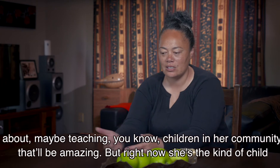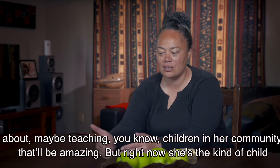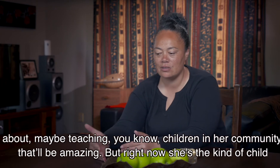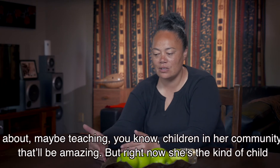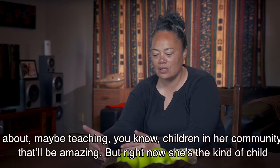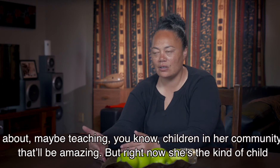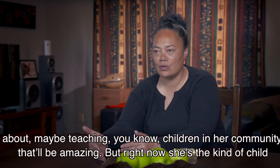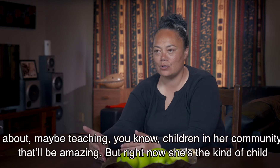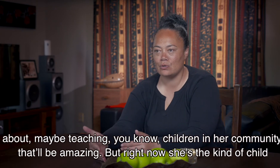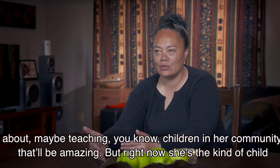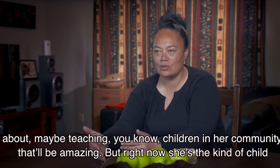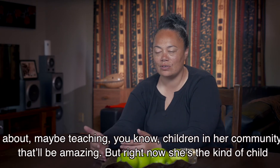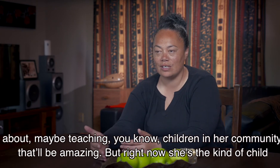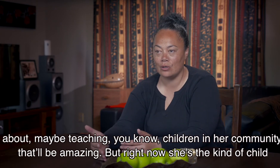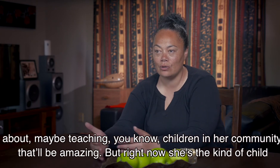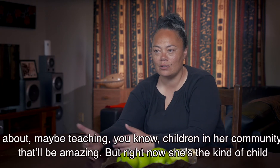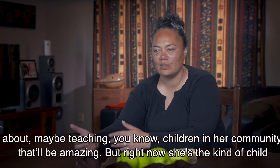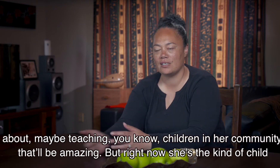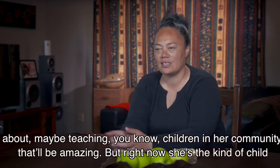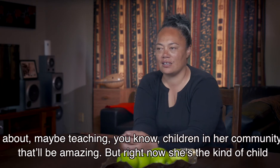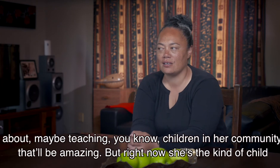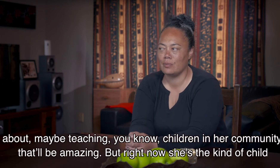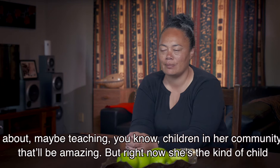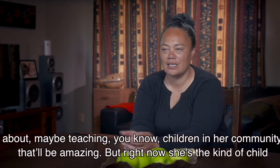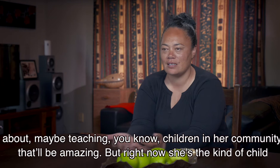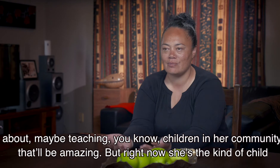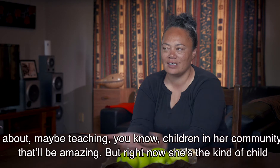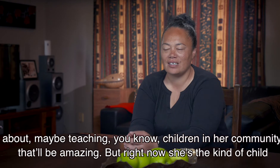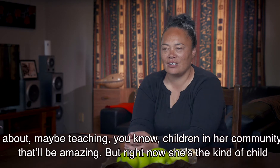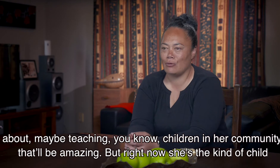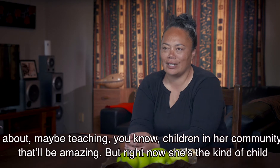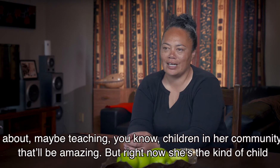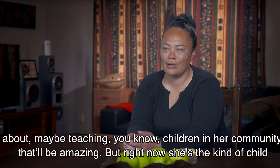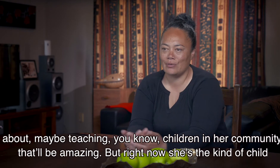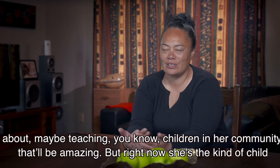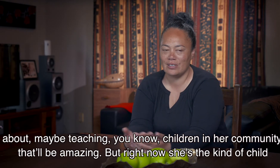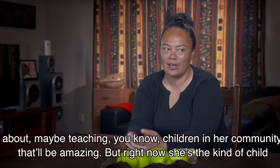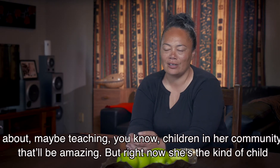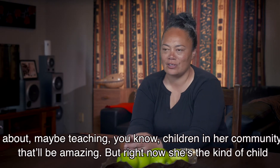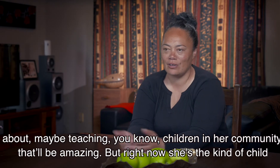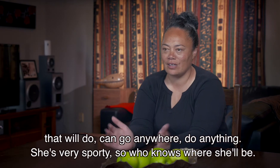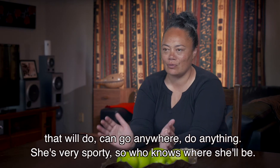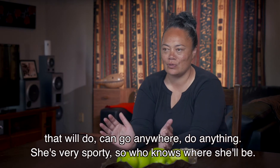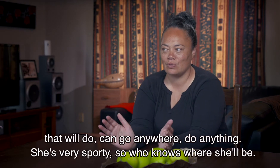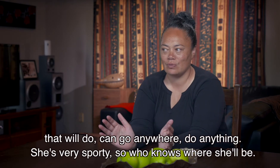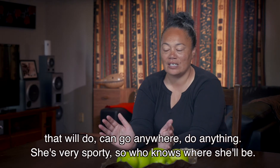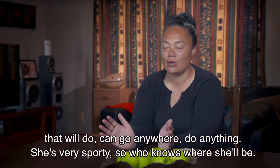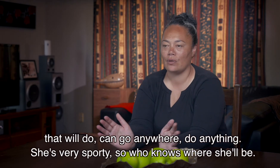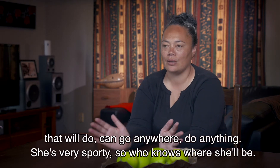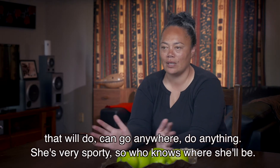teaching, you know, children in her community. That'll be amazing. But right now, she's the kind of child that can go anywhere,